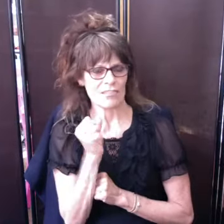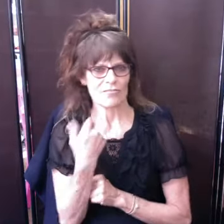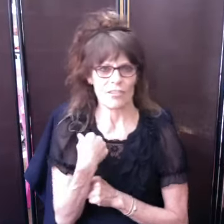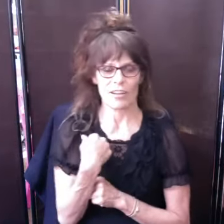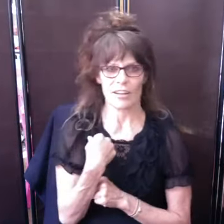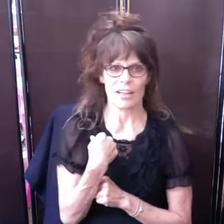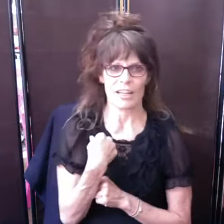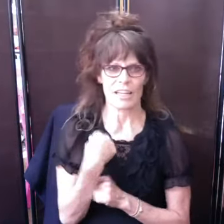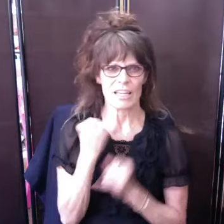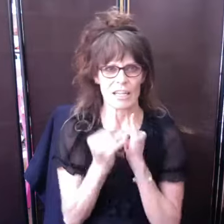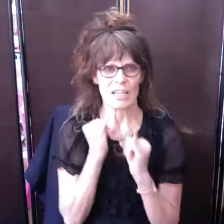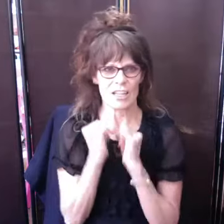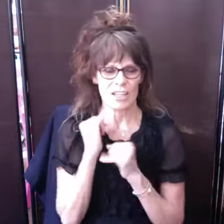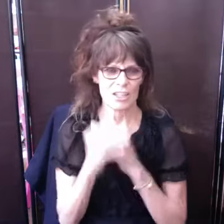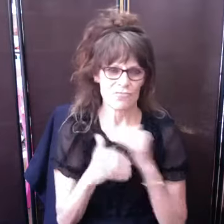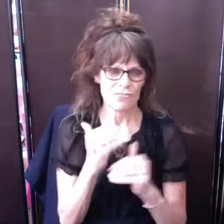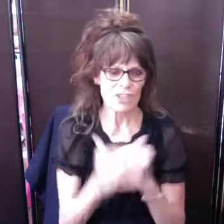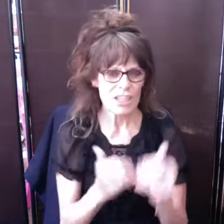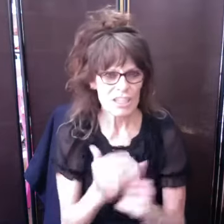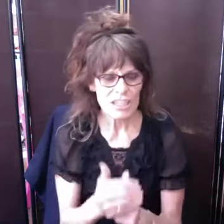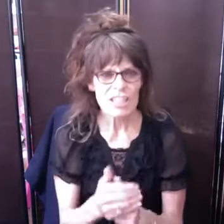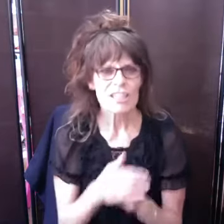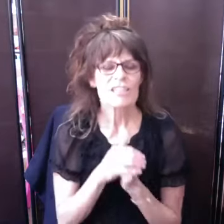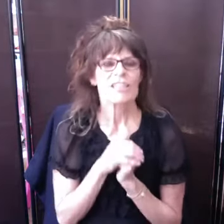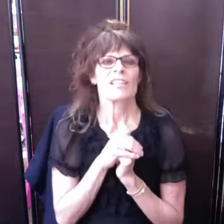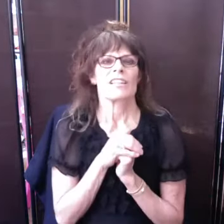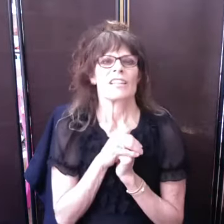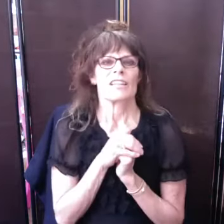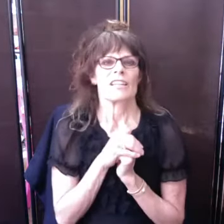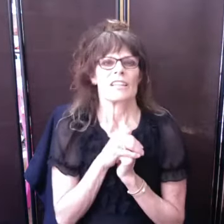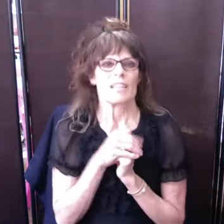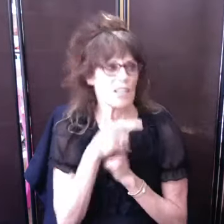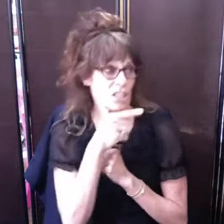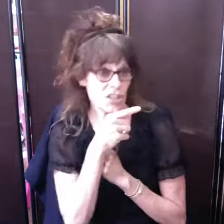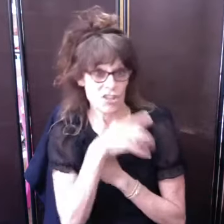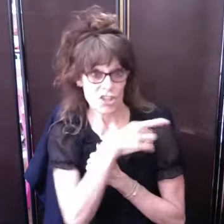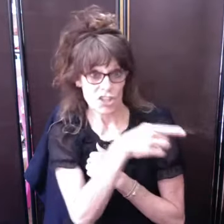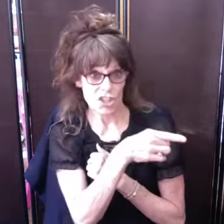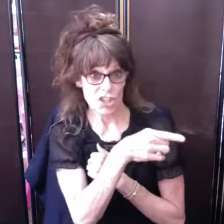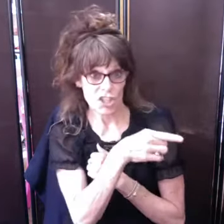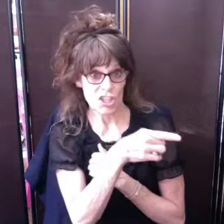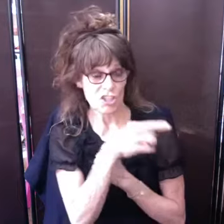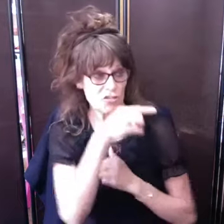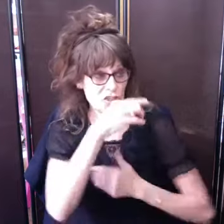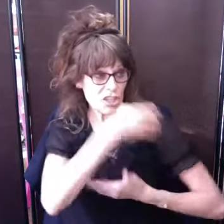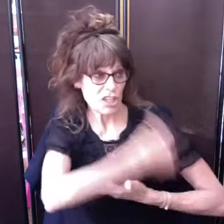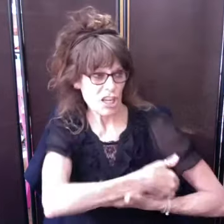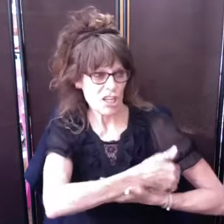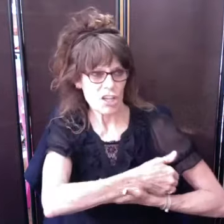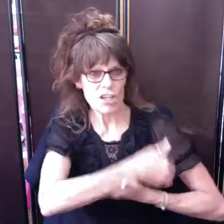interview process, a couple of 3 minutes, and I found out that she was the daughter of a woman my father had married. They'd lived within 4 or 5 miles